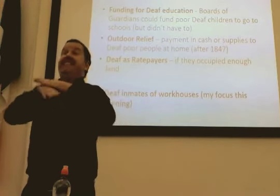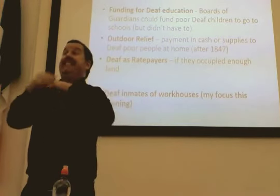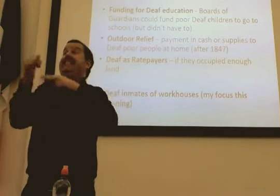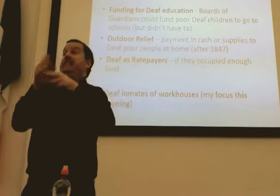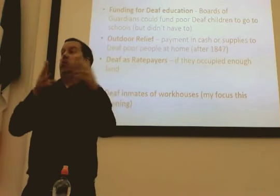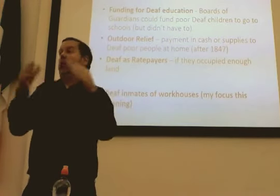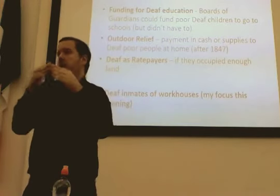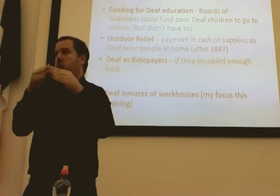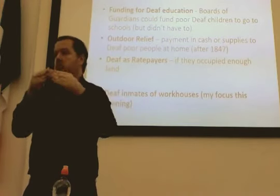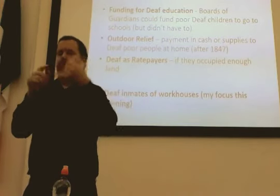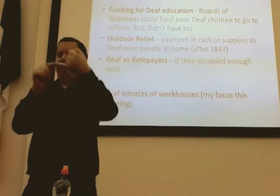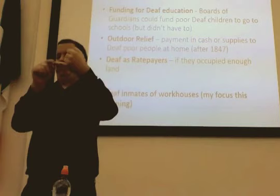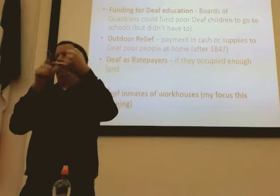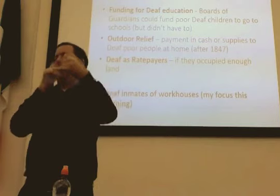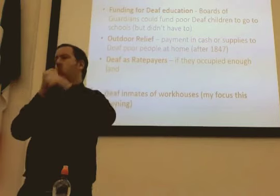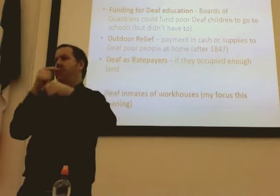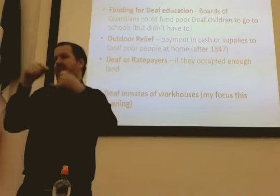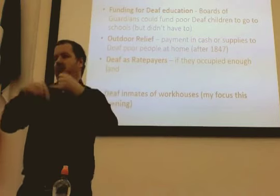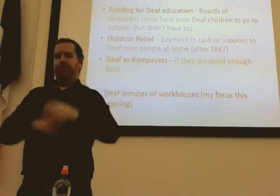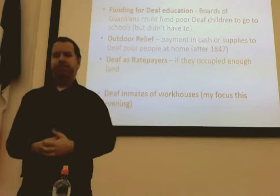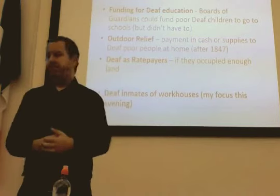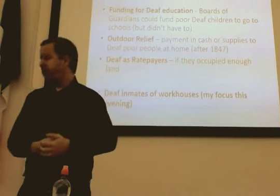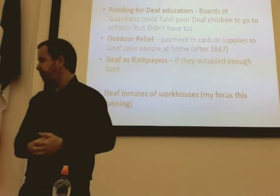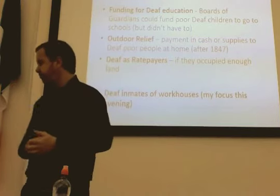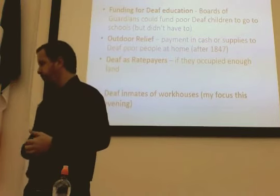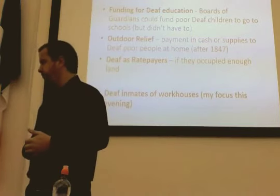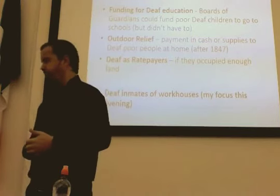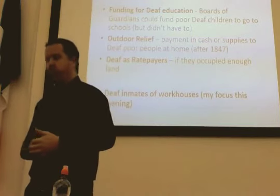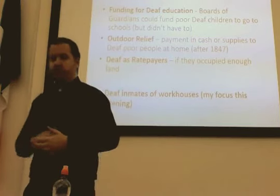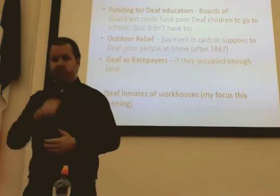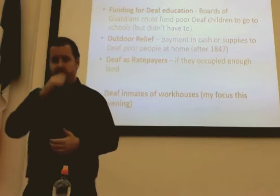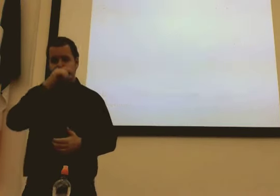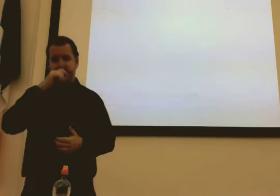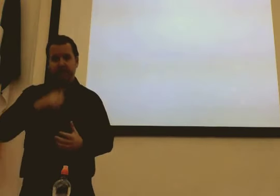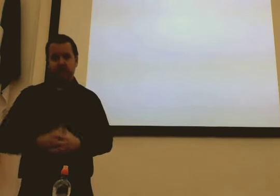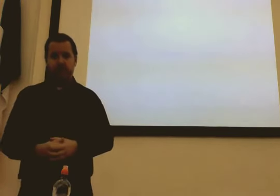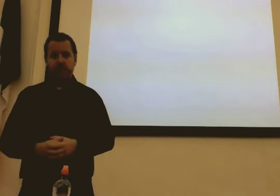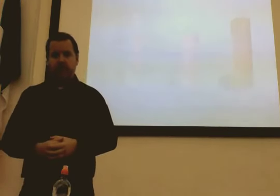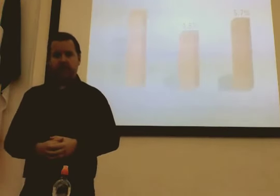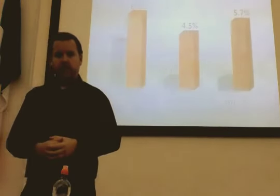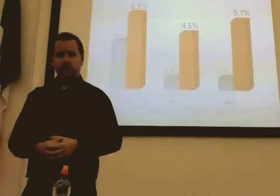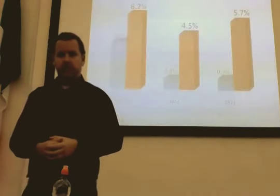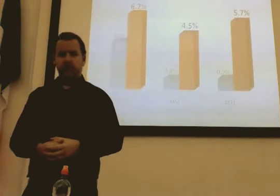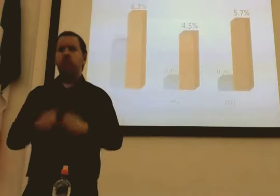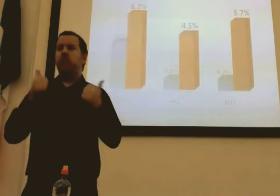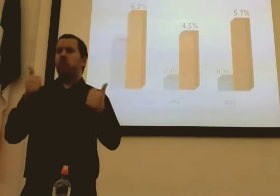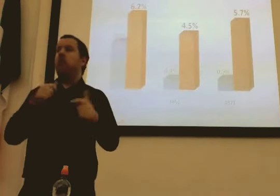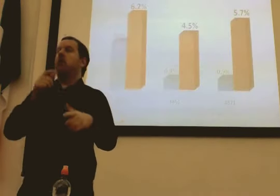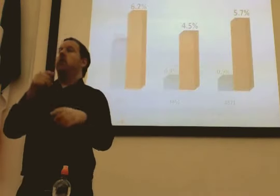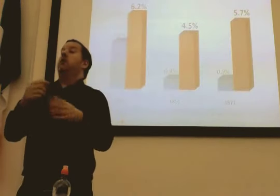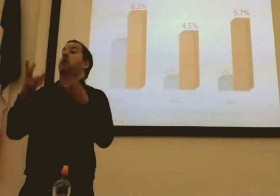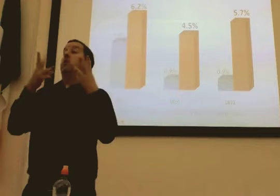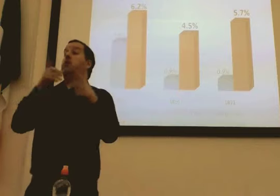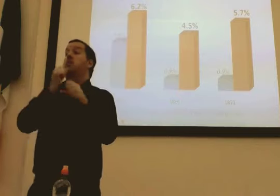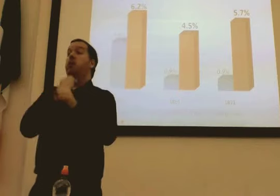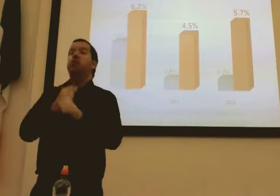but they were contributing to society that would provide these subsistence. And then also there was deaf people who lived in the workhouse.